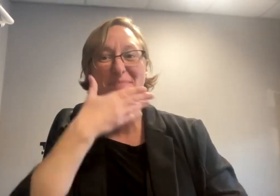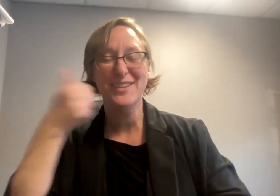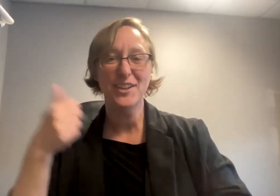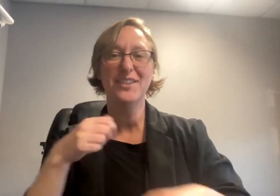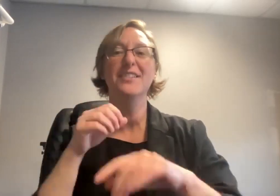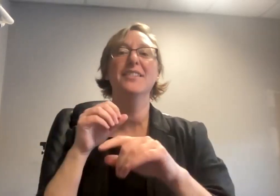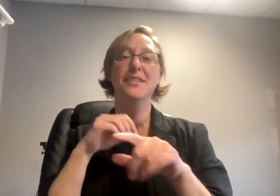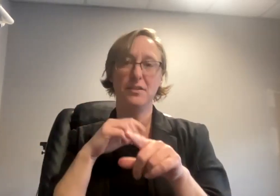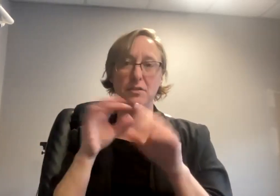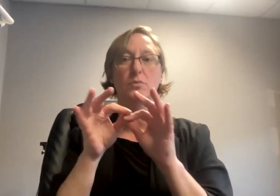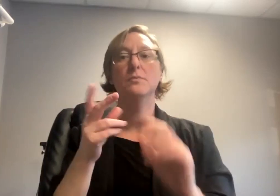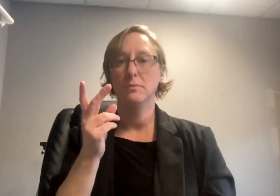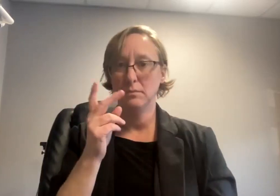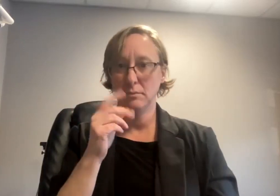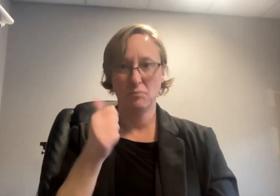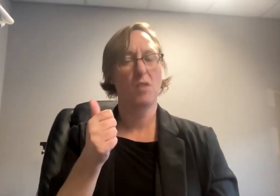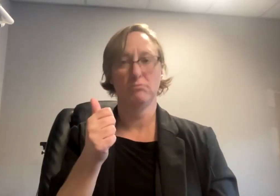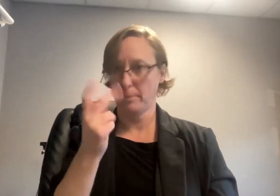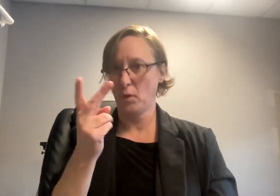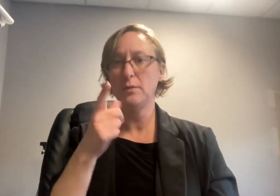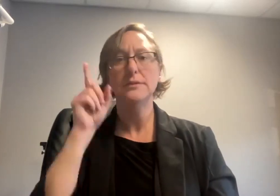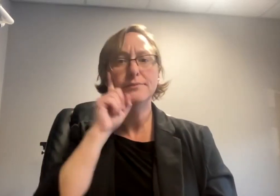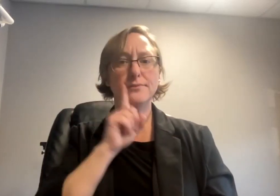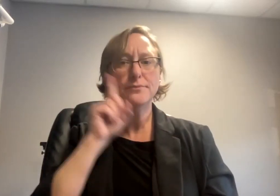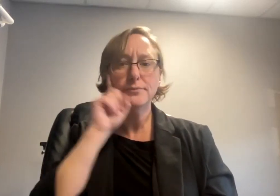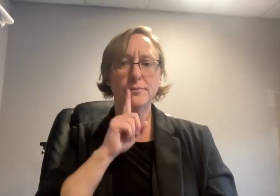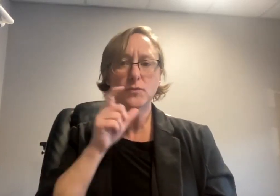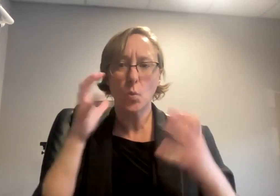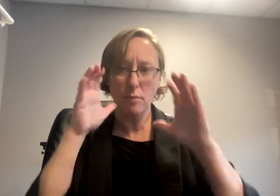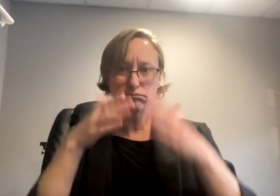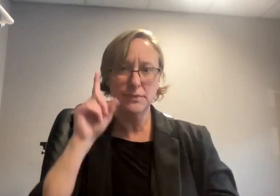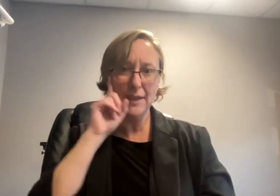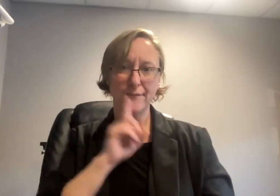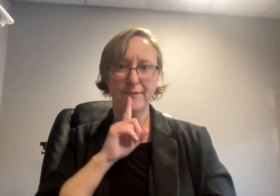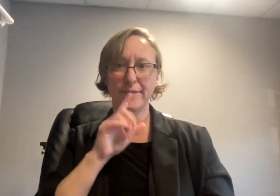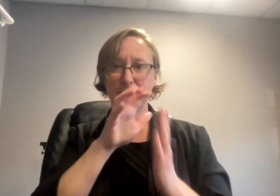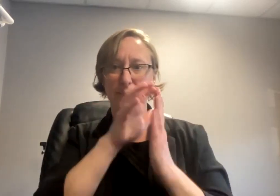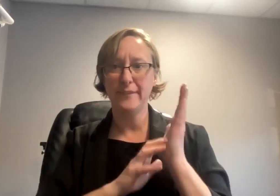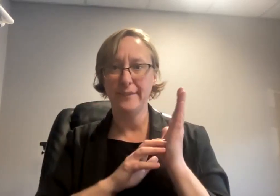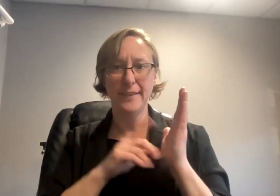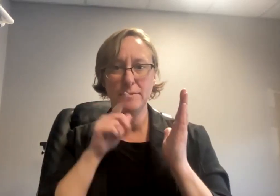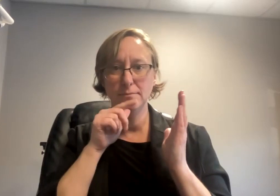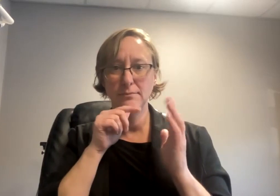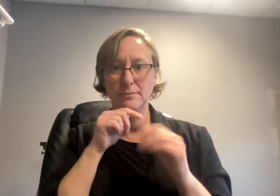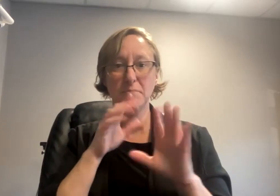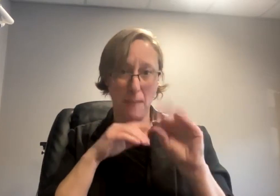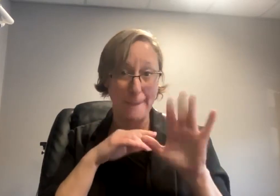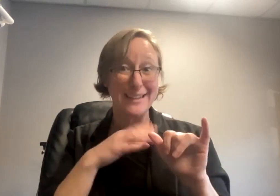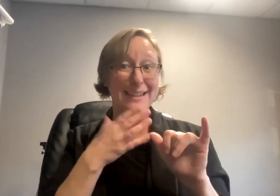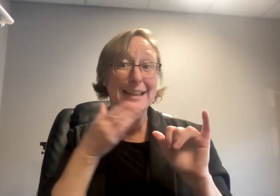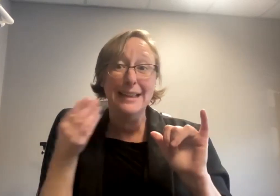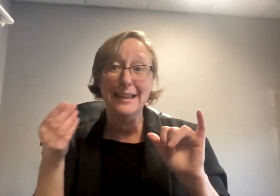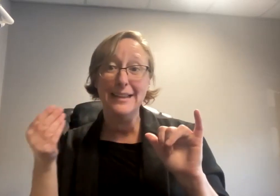yep. And Amy's saying, yep, I can share that duty with Megan. Okay, now what about deaf consumers? Who wants to focus